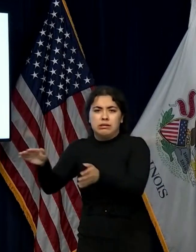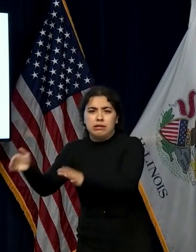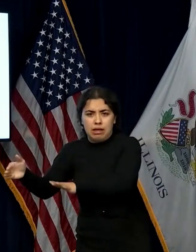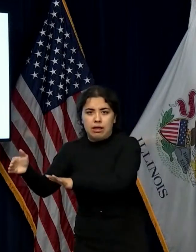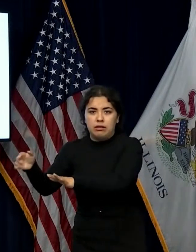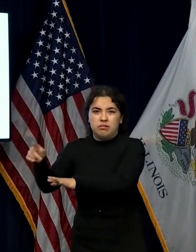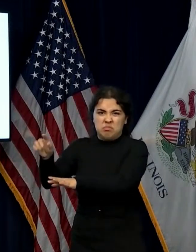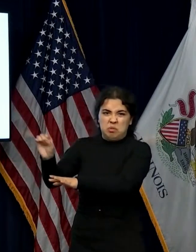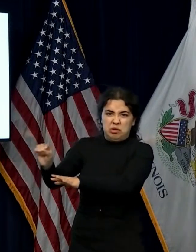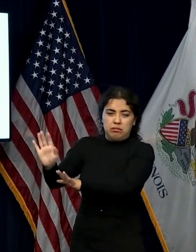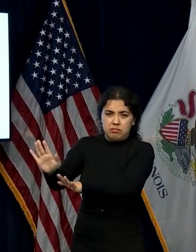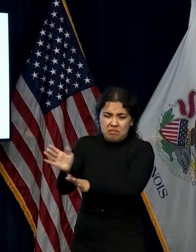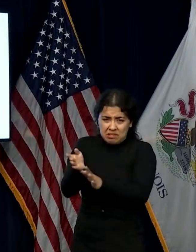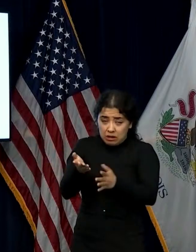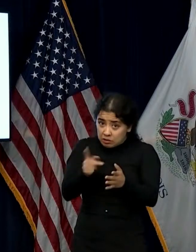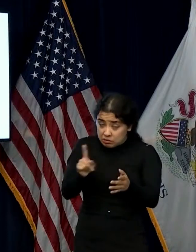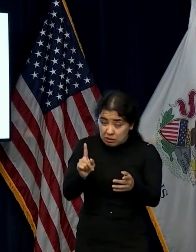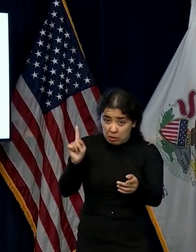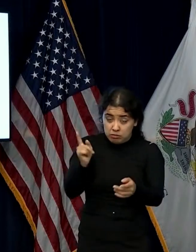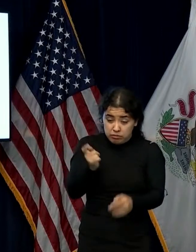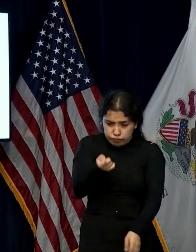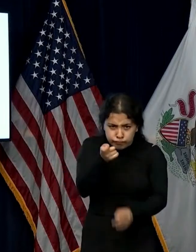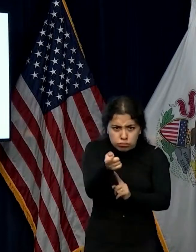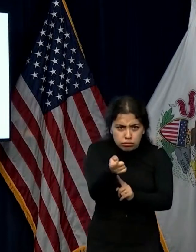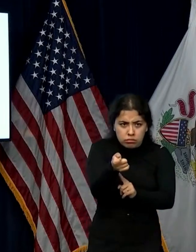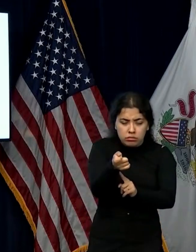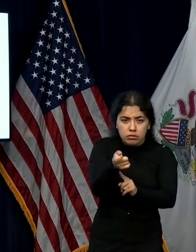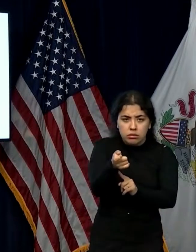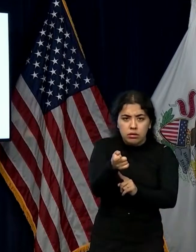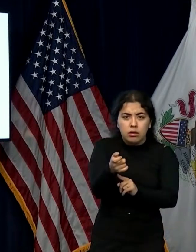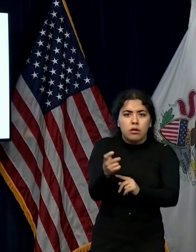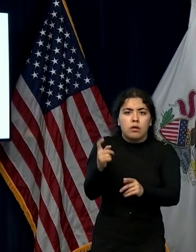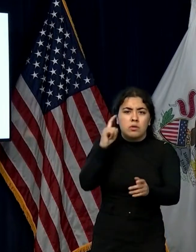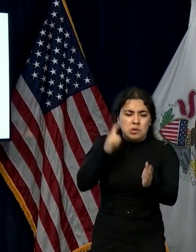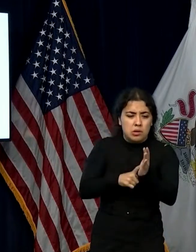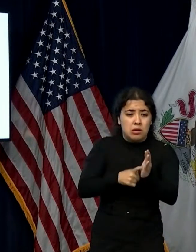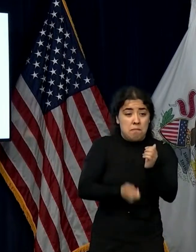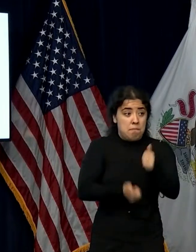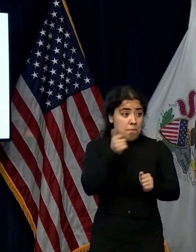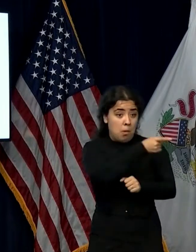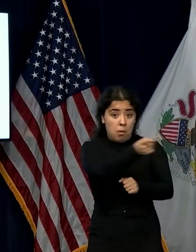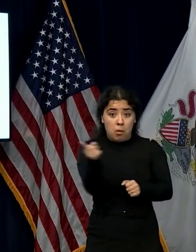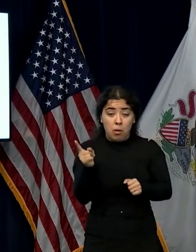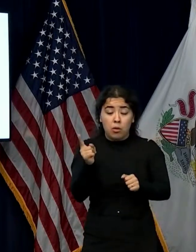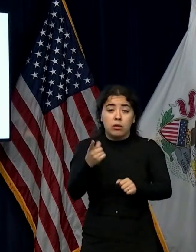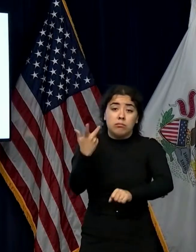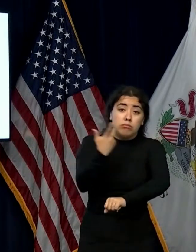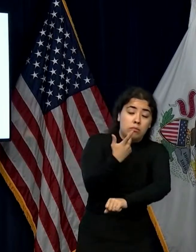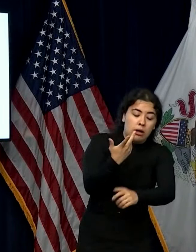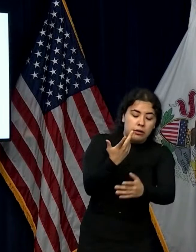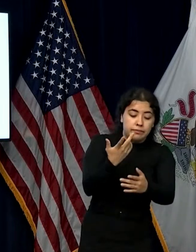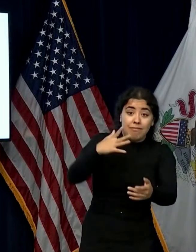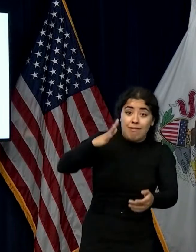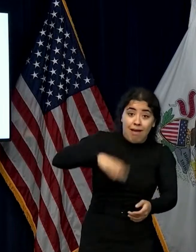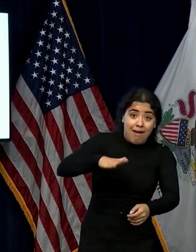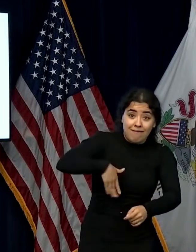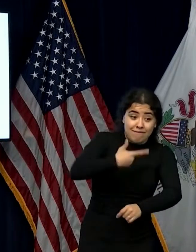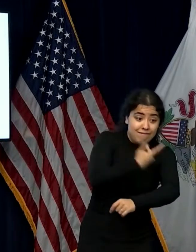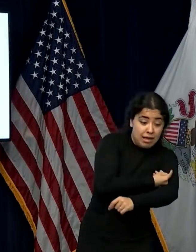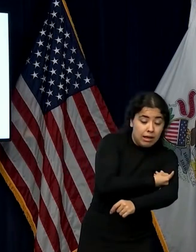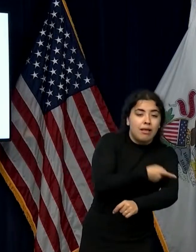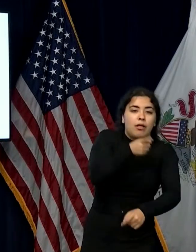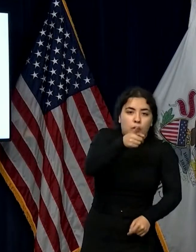The overwhelming majority of cases, the hospitalizations, the deaths, are among those who are not